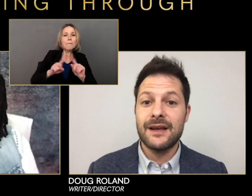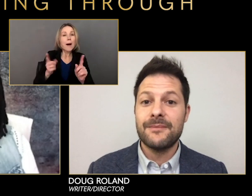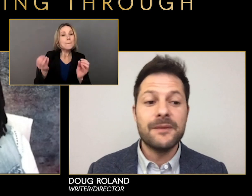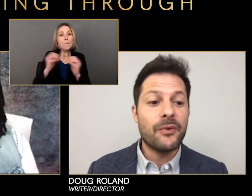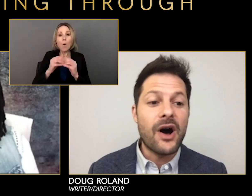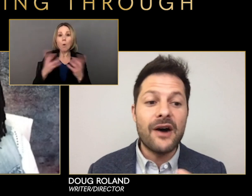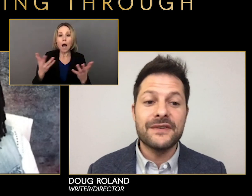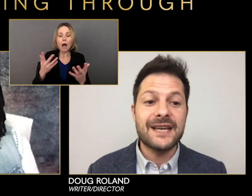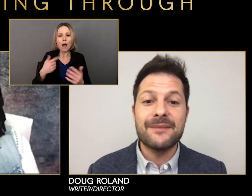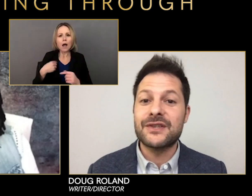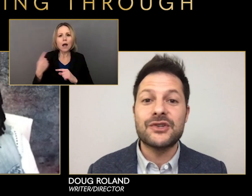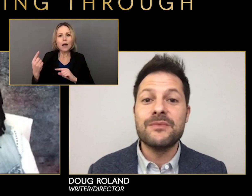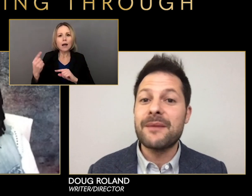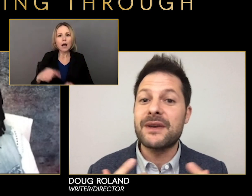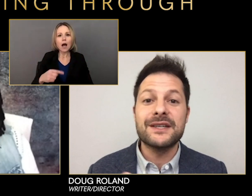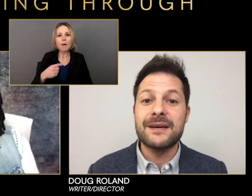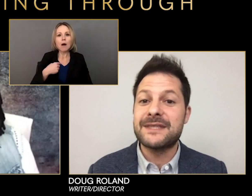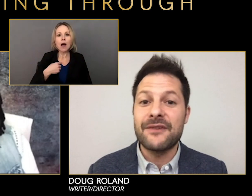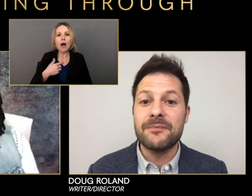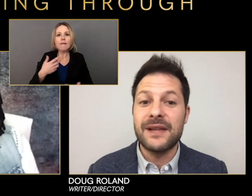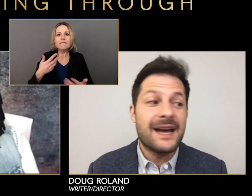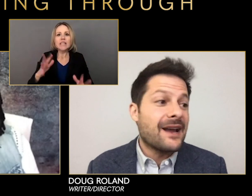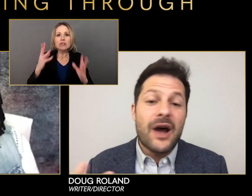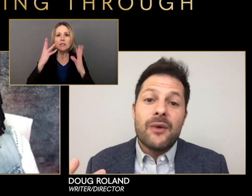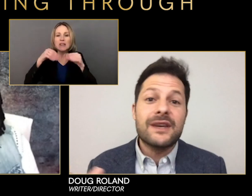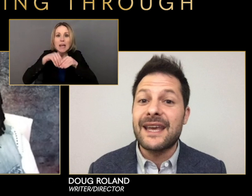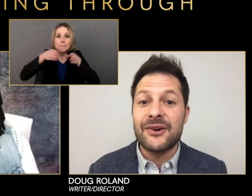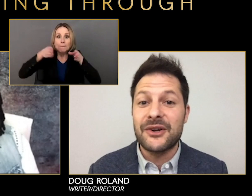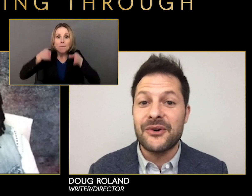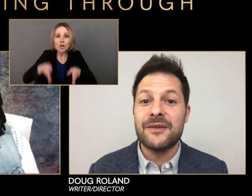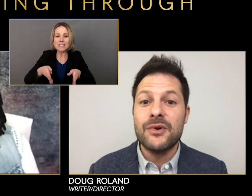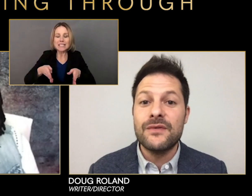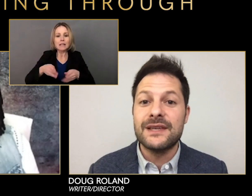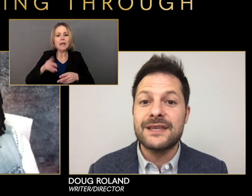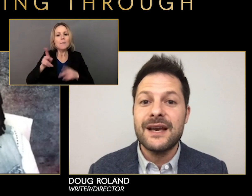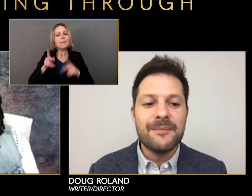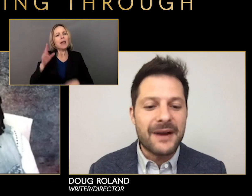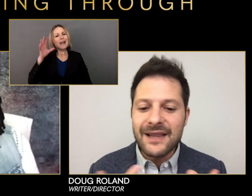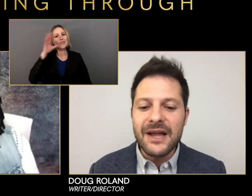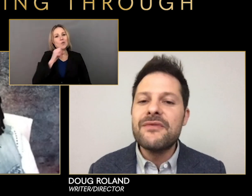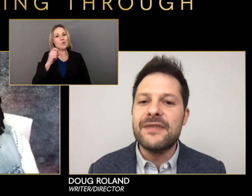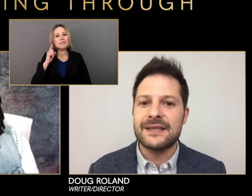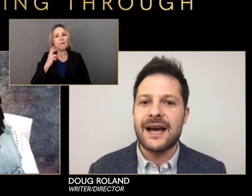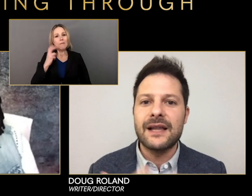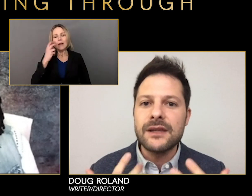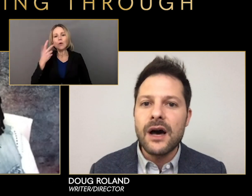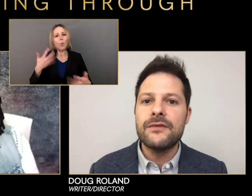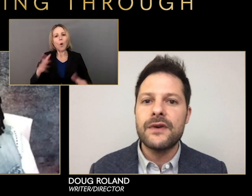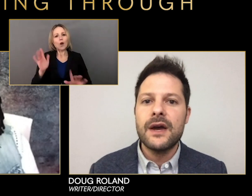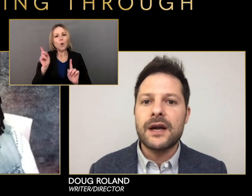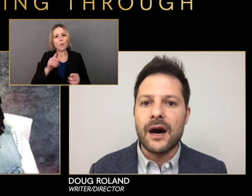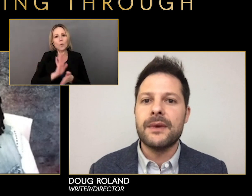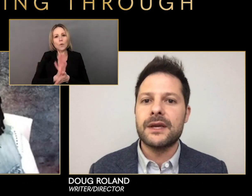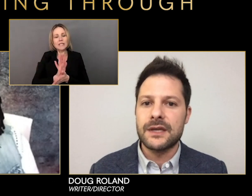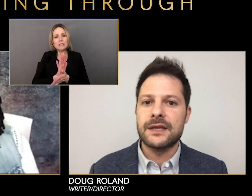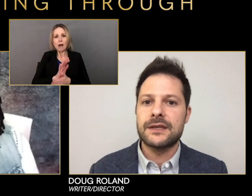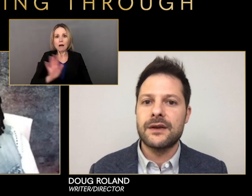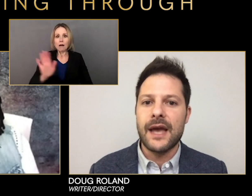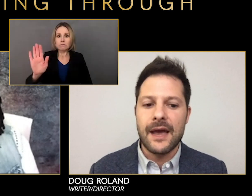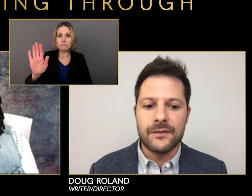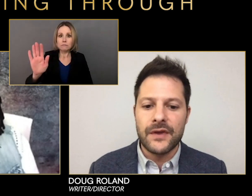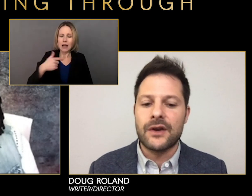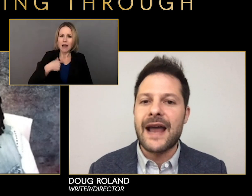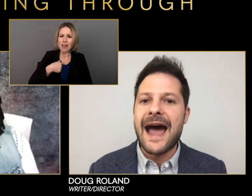person. People oftentimes assume that because I'm deaf and blind, I wouldn't care to go to the movies, but I love this. I love coming to